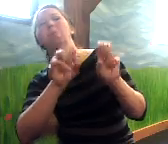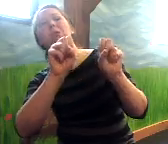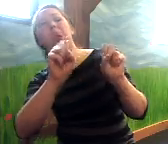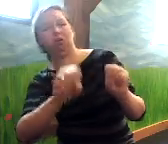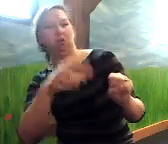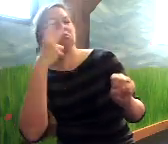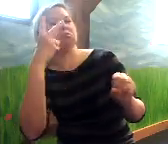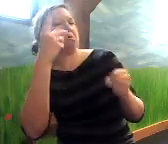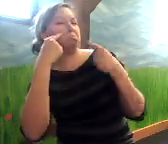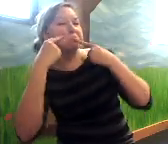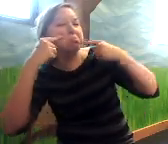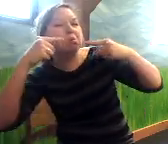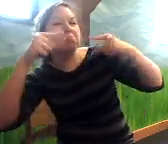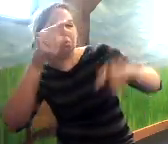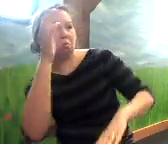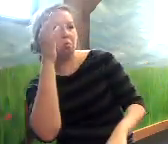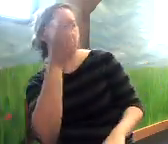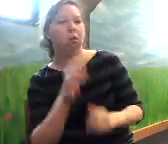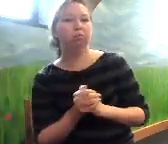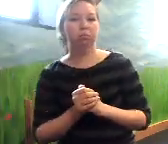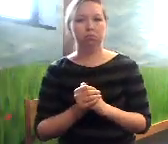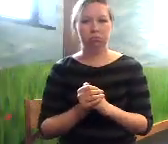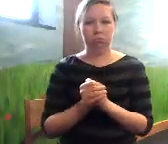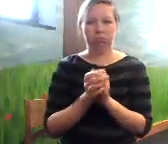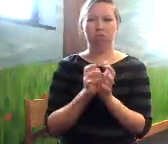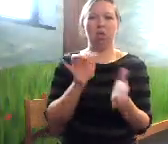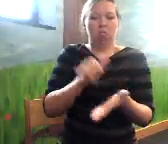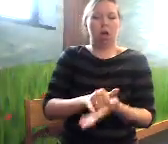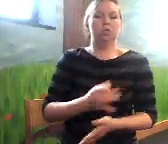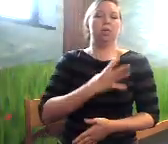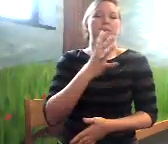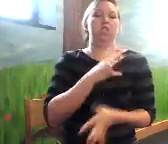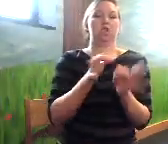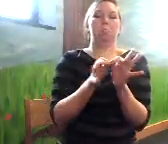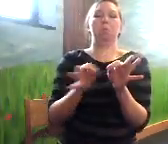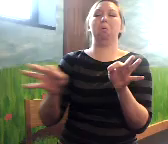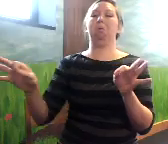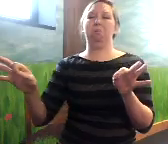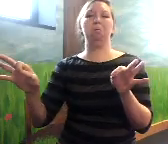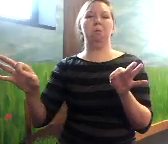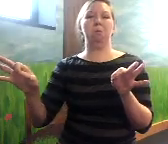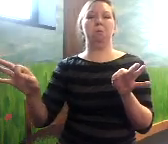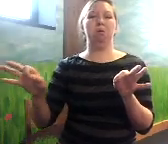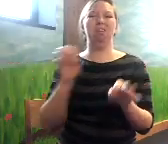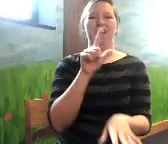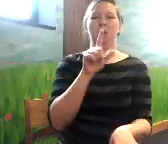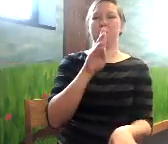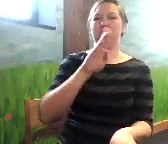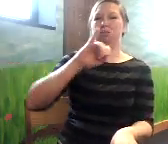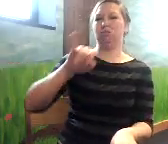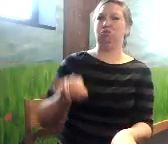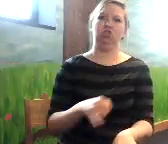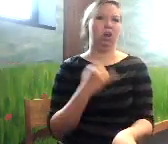very plainly by the Department of Defense and by the President that the U.S. was winning the